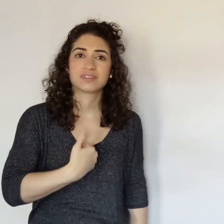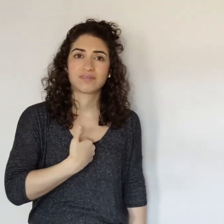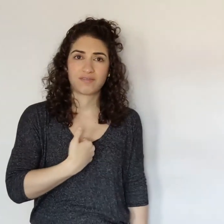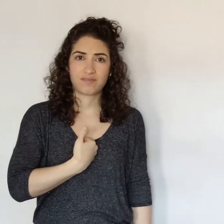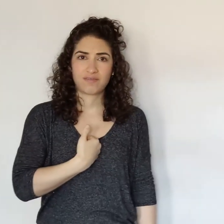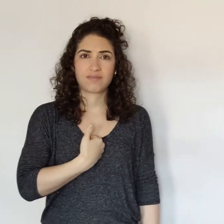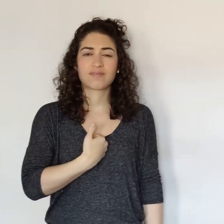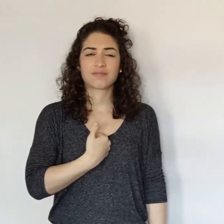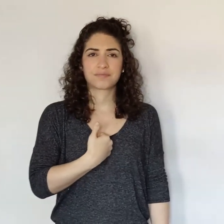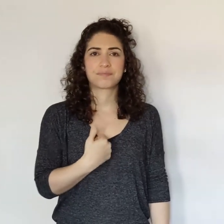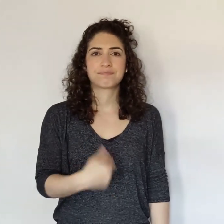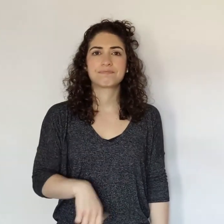myself,